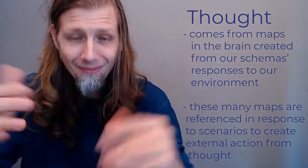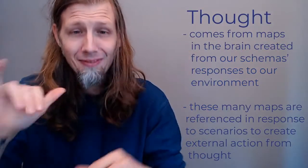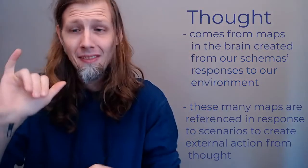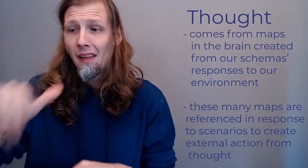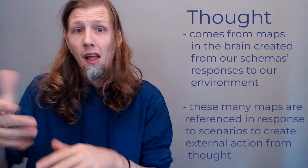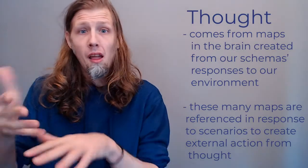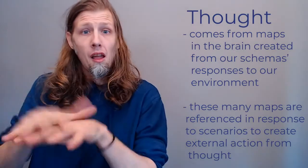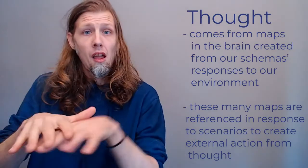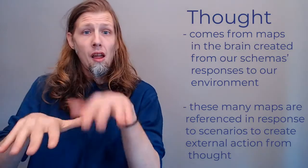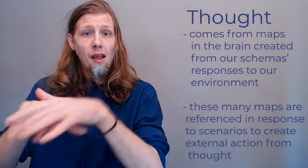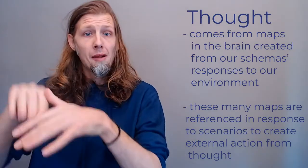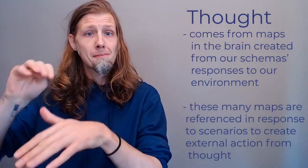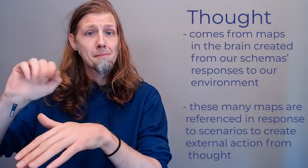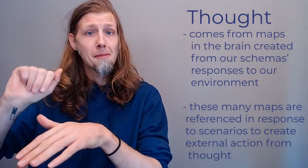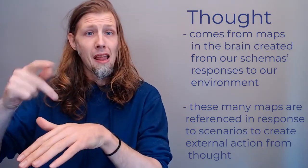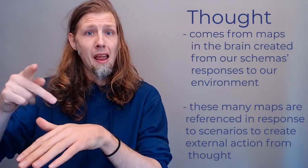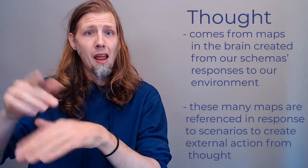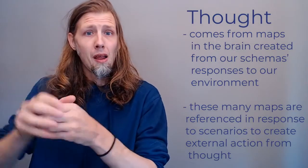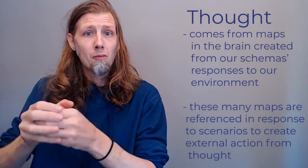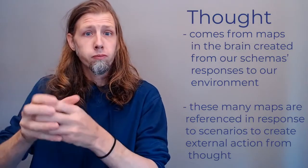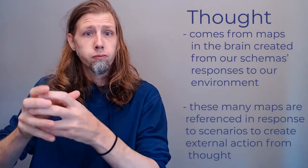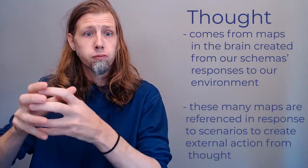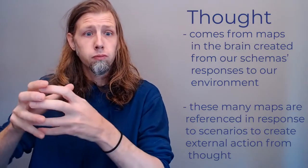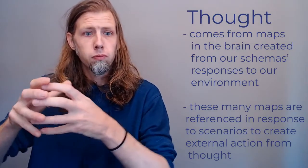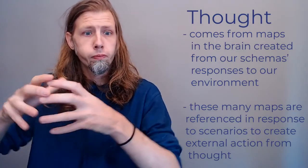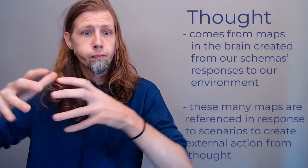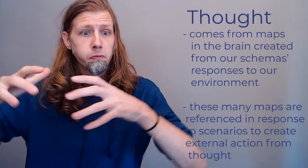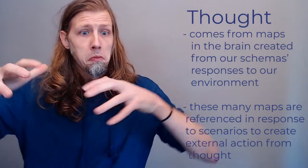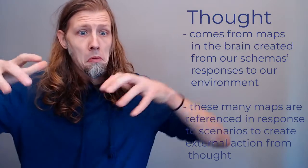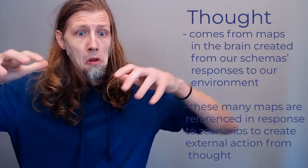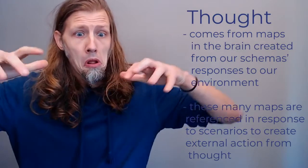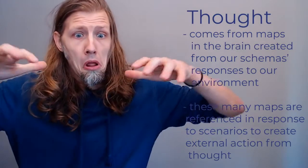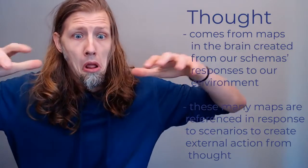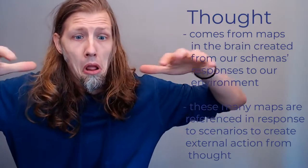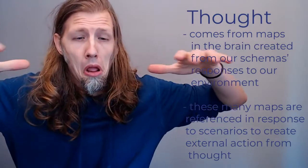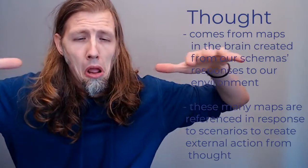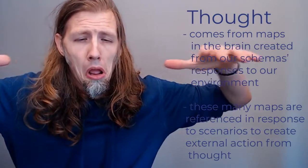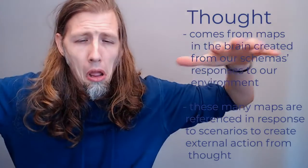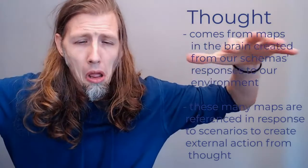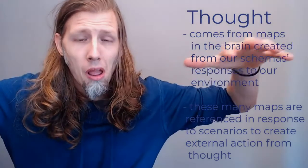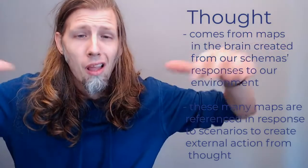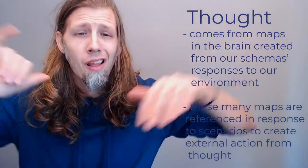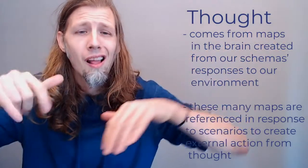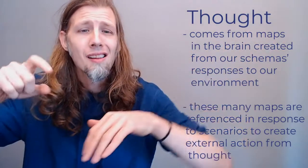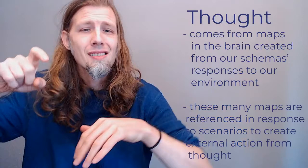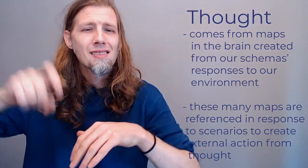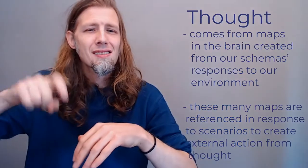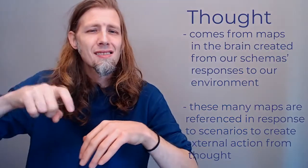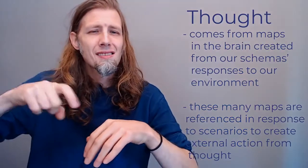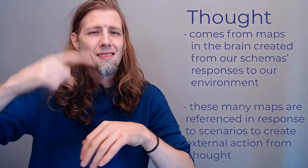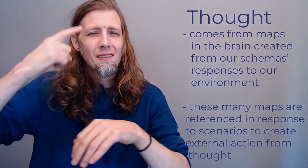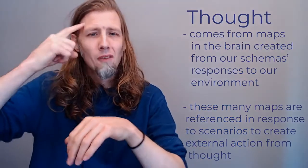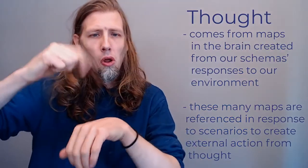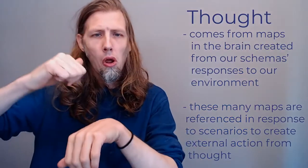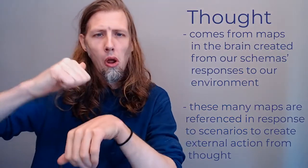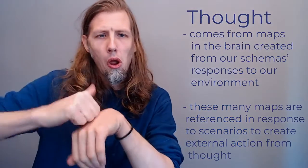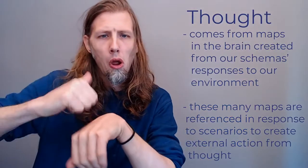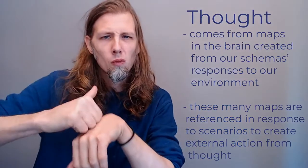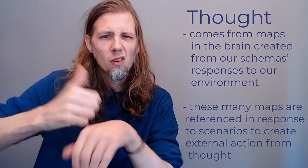unlimited potential as these mental maps know no bounds. Their understanding of the world